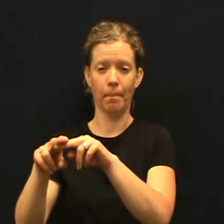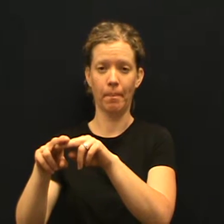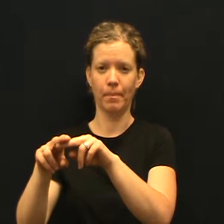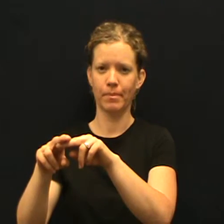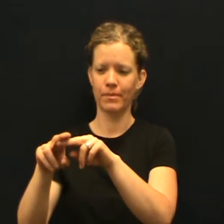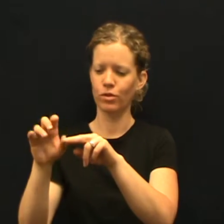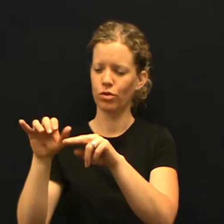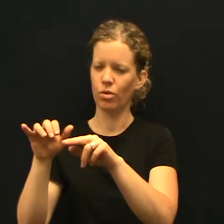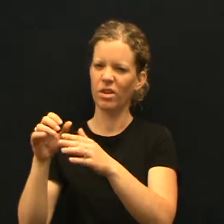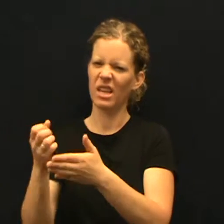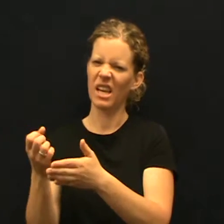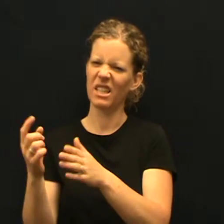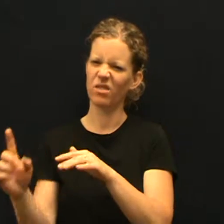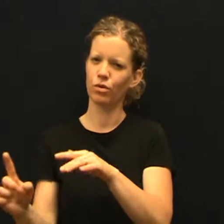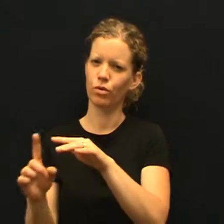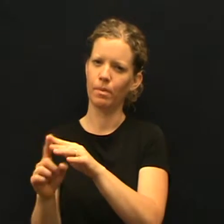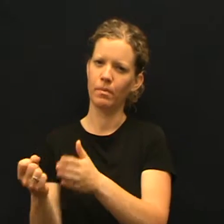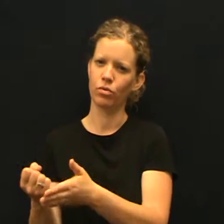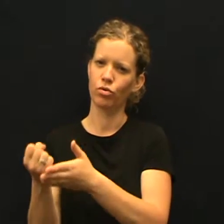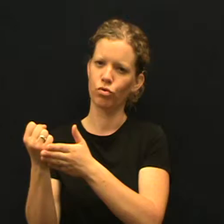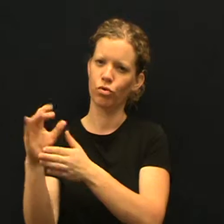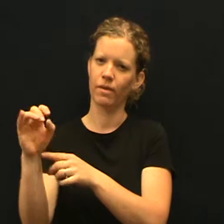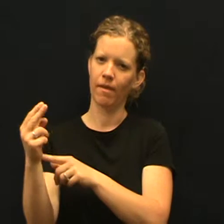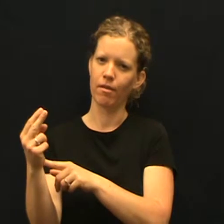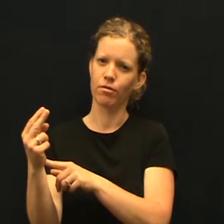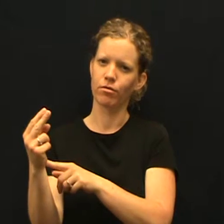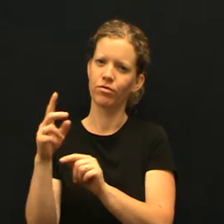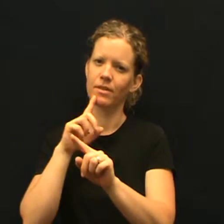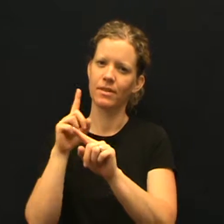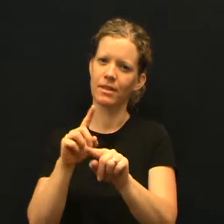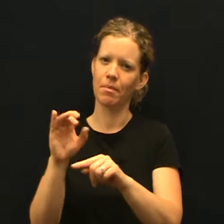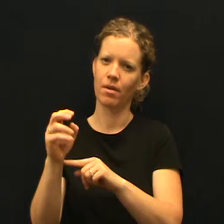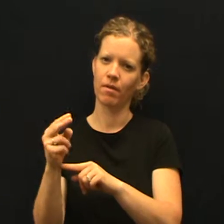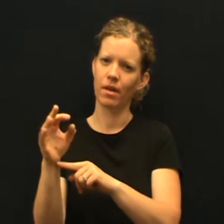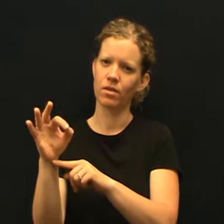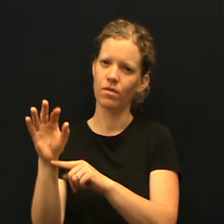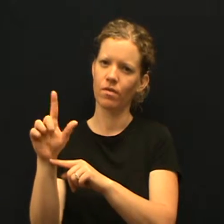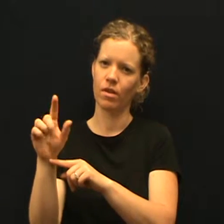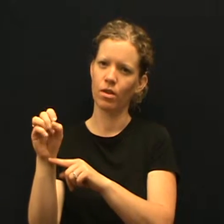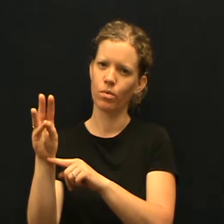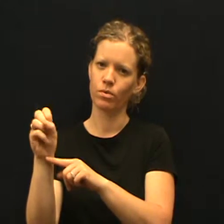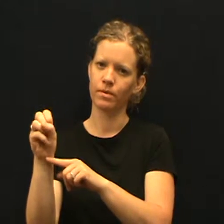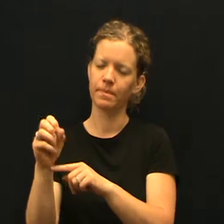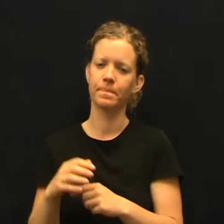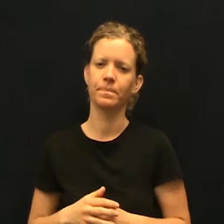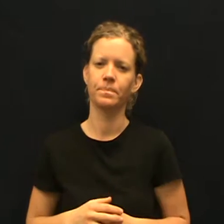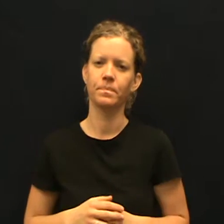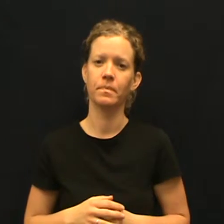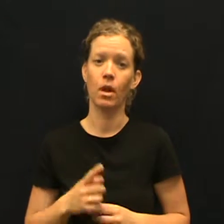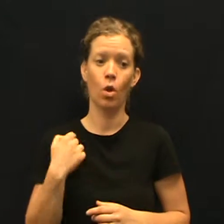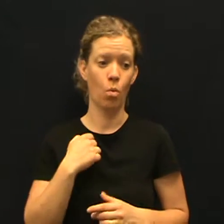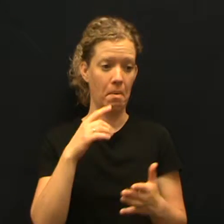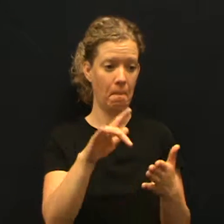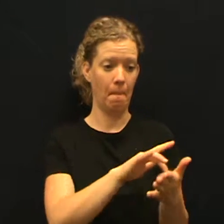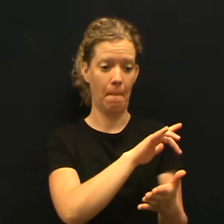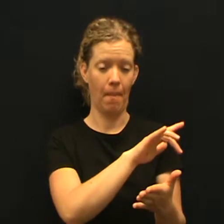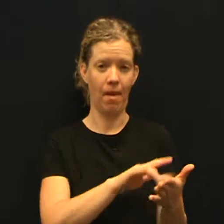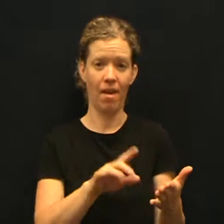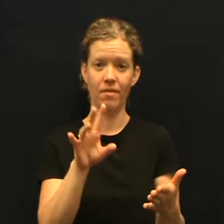cash in our statement of cash flows. We were also told that we repaid $7 million of